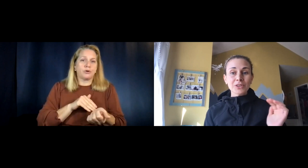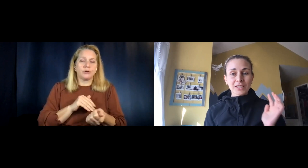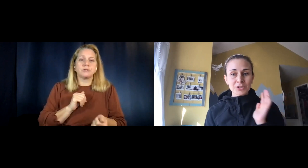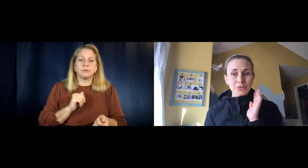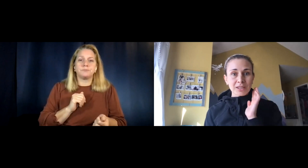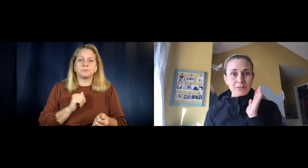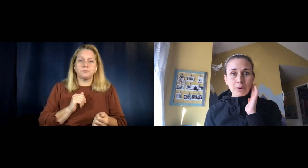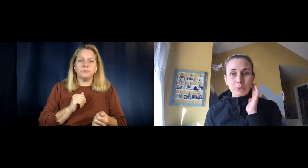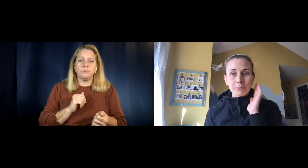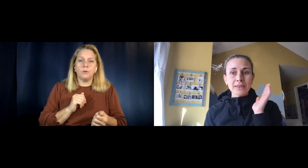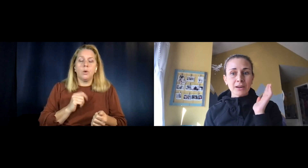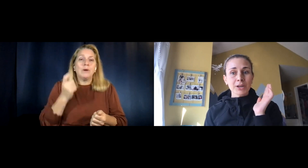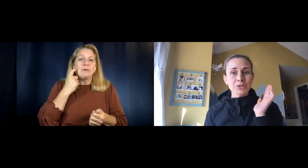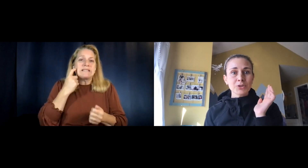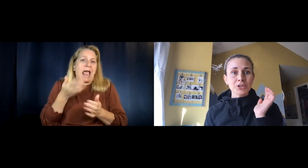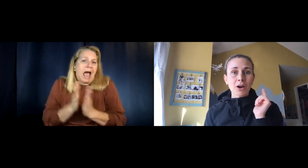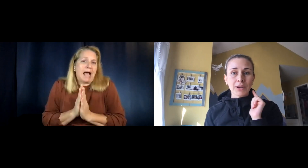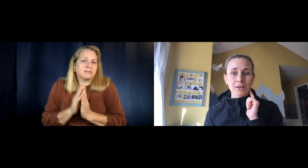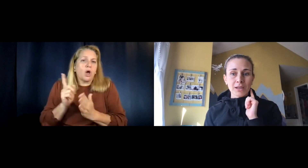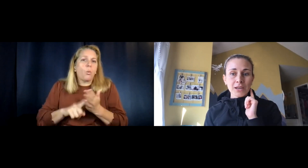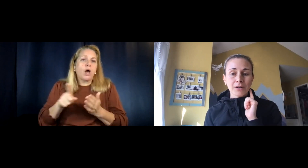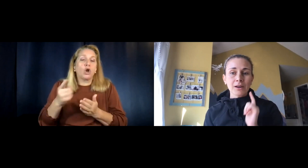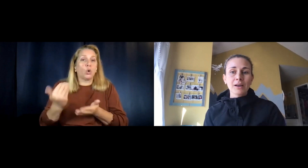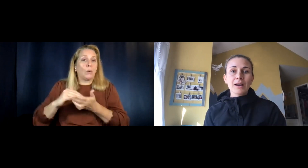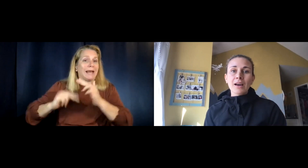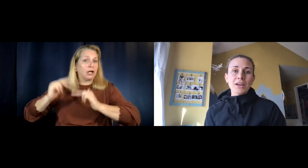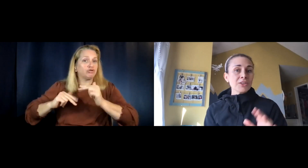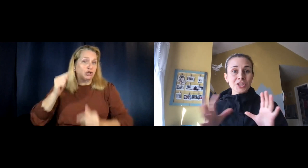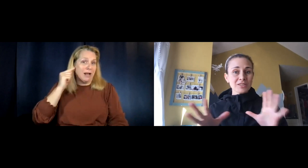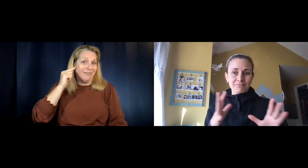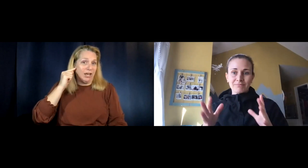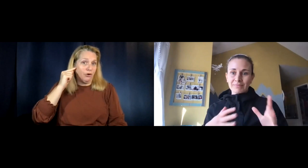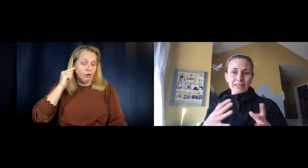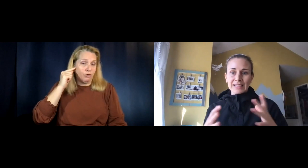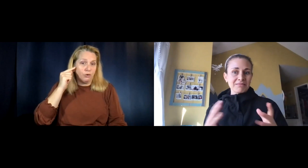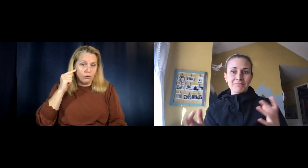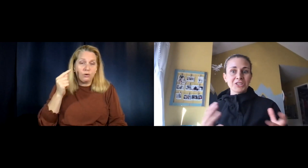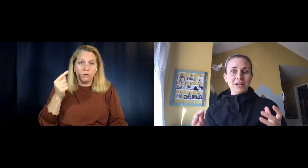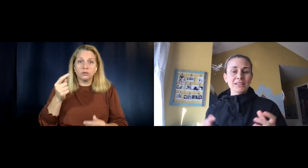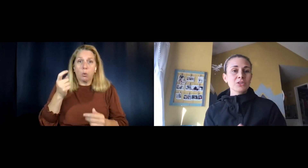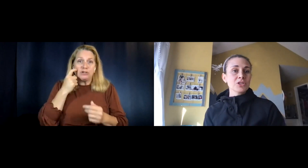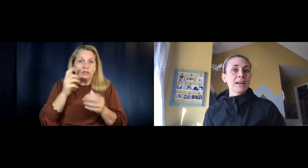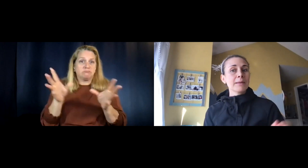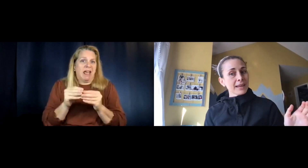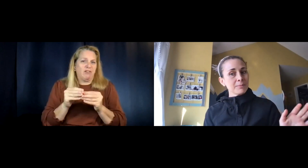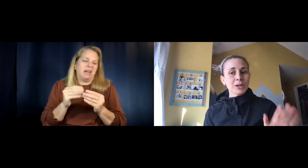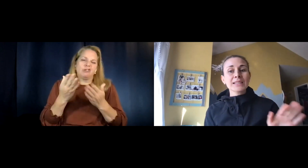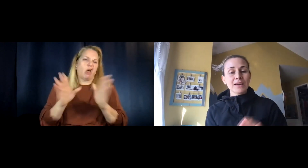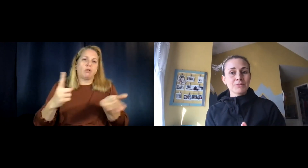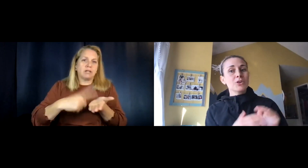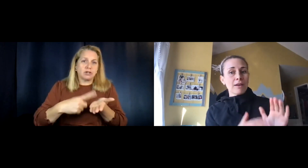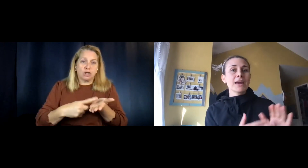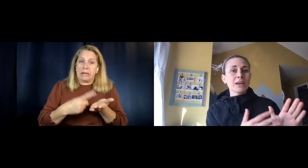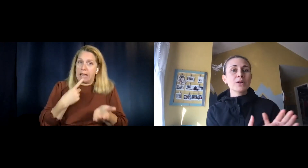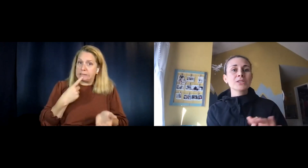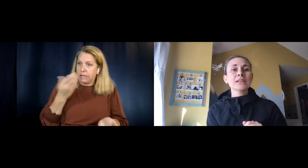to look into what will be the reconstruction of her ear, and just like the general discussion. And I'm like, Violetta, do